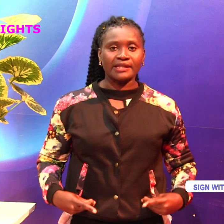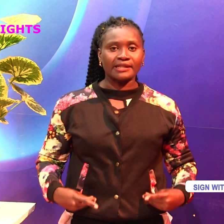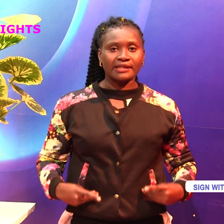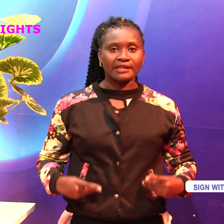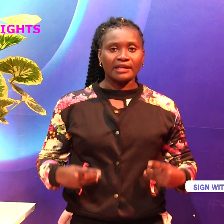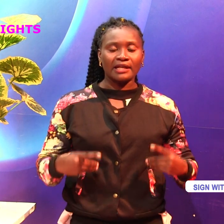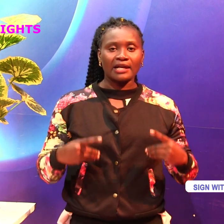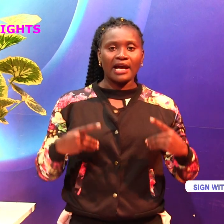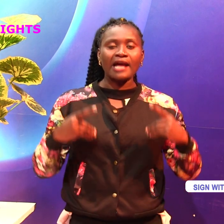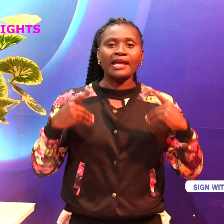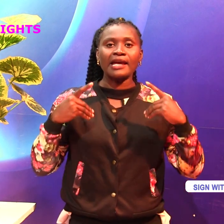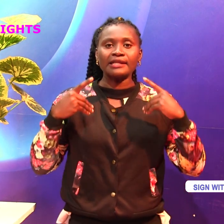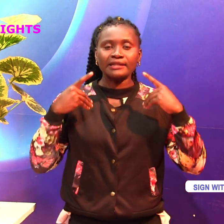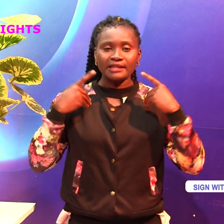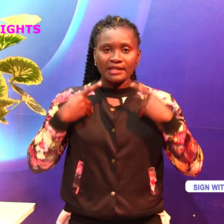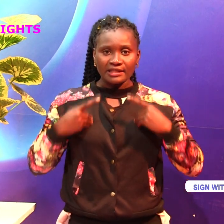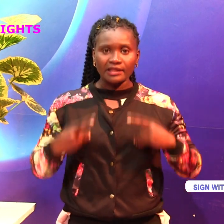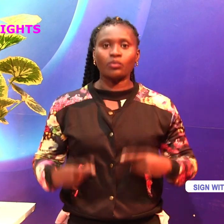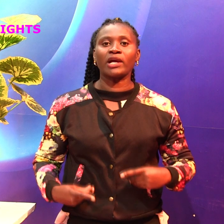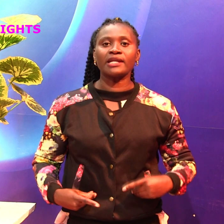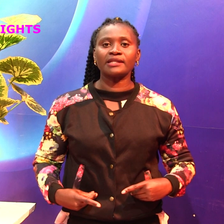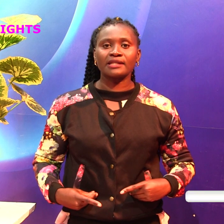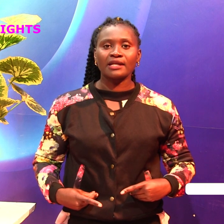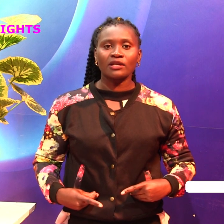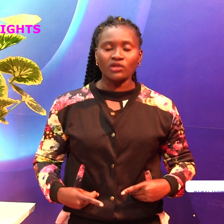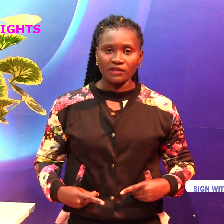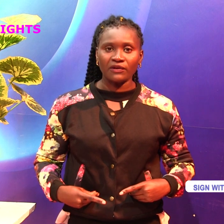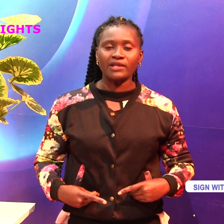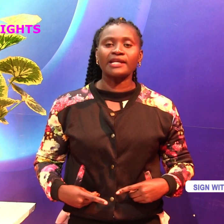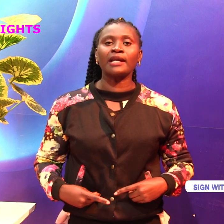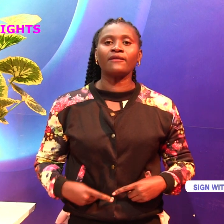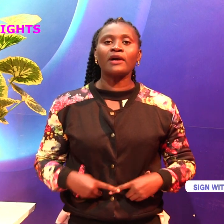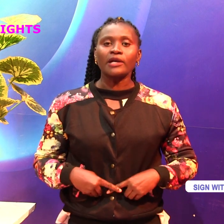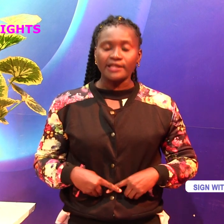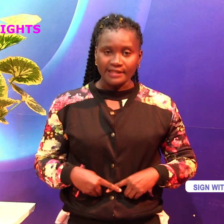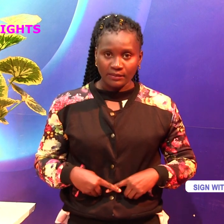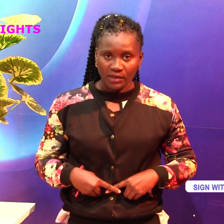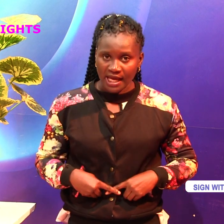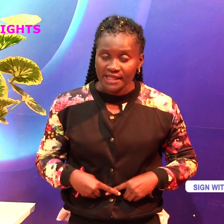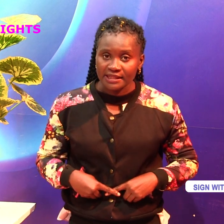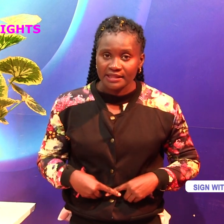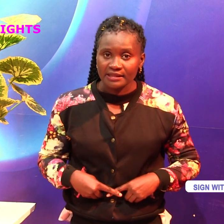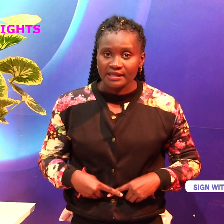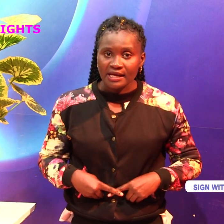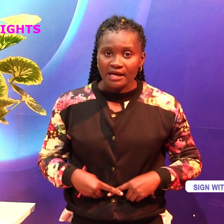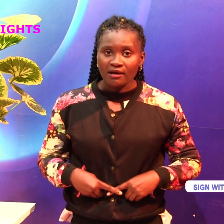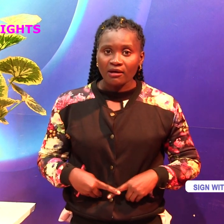Depress. Again, depress. Do it for yourself. Depress.